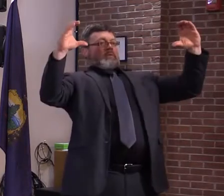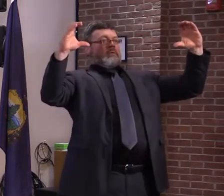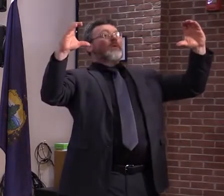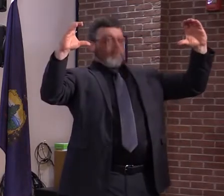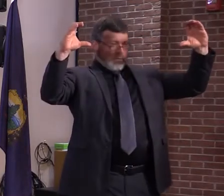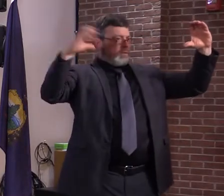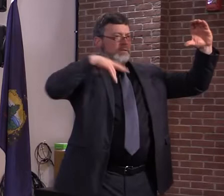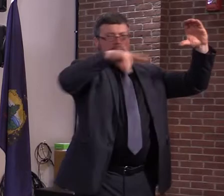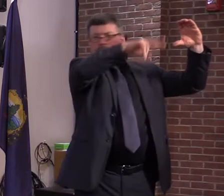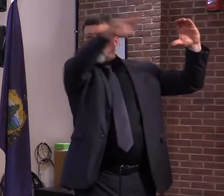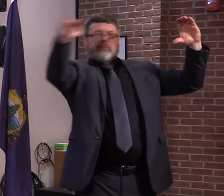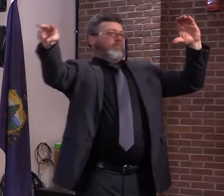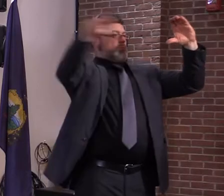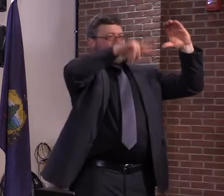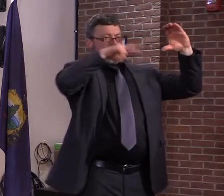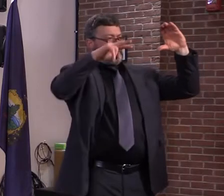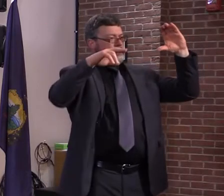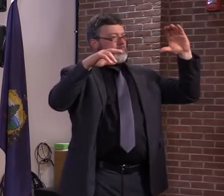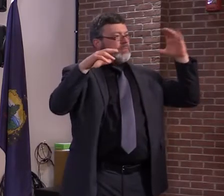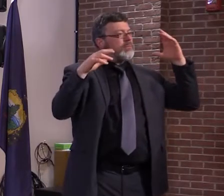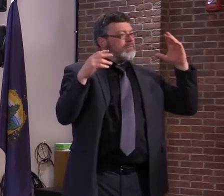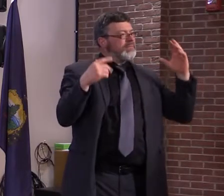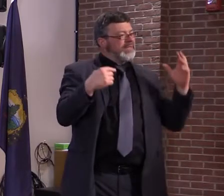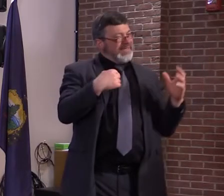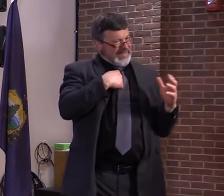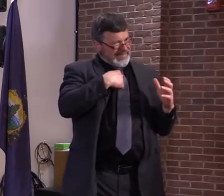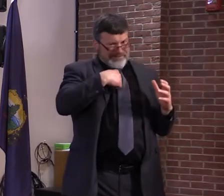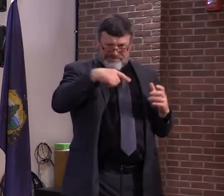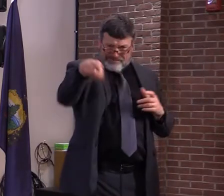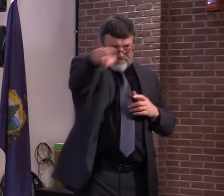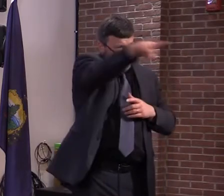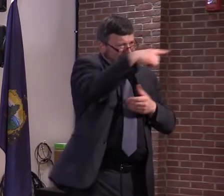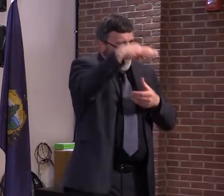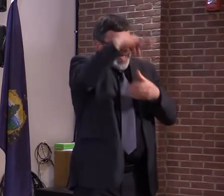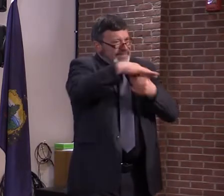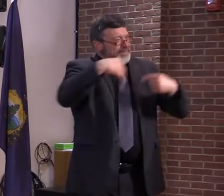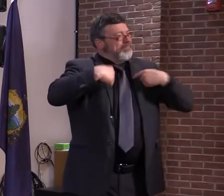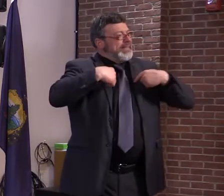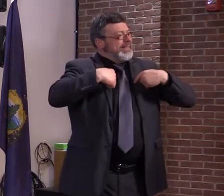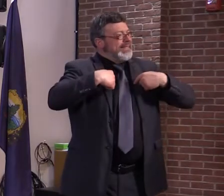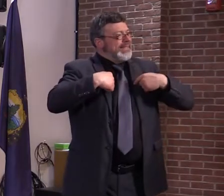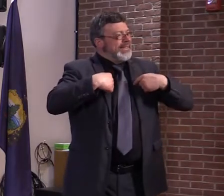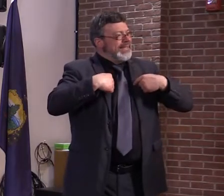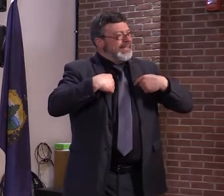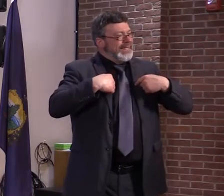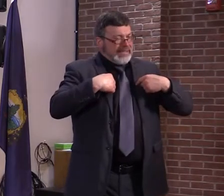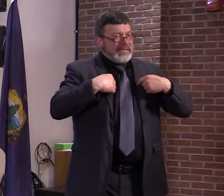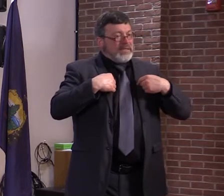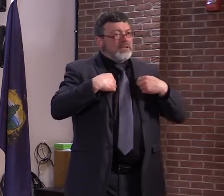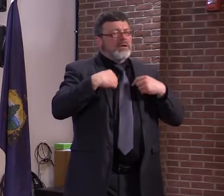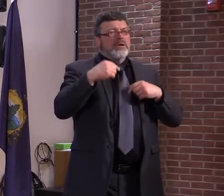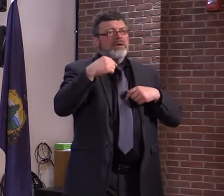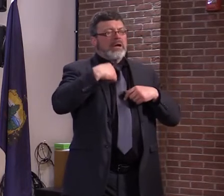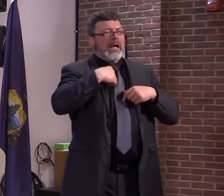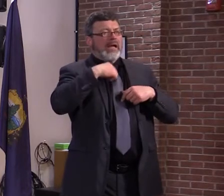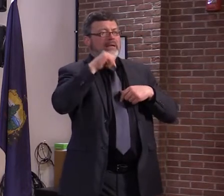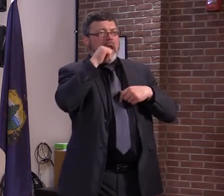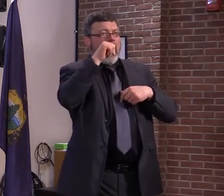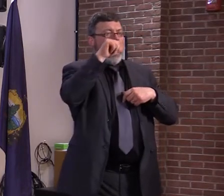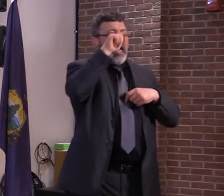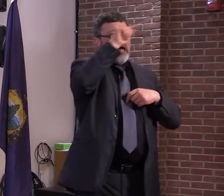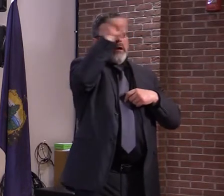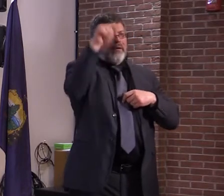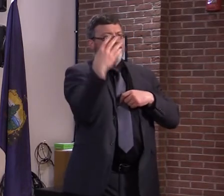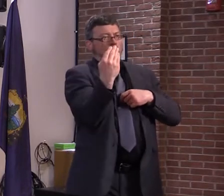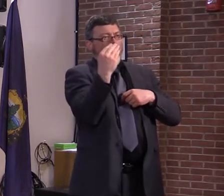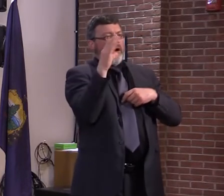is elected on a statewide basis and not individually by a county or by a certain district, with